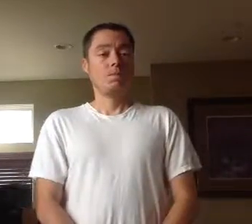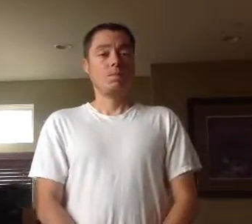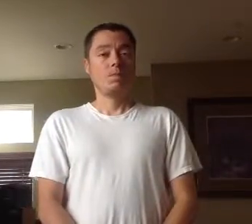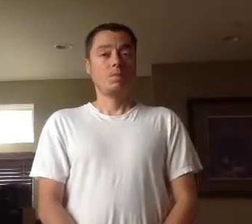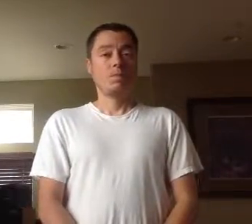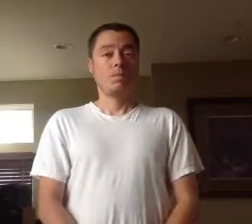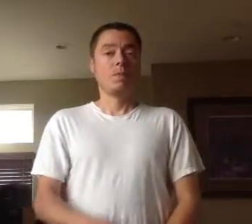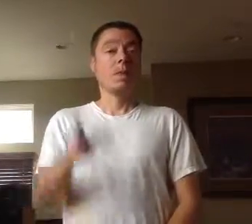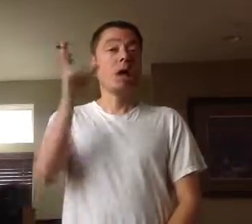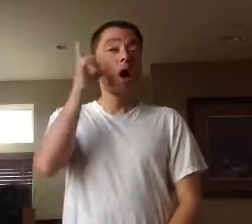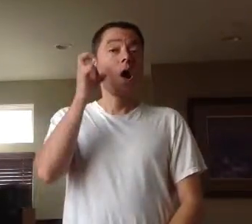Audio tape.